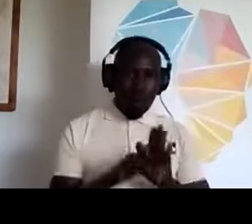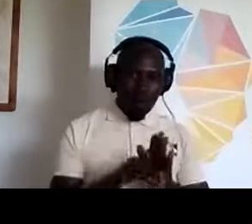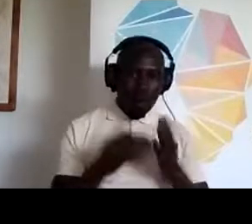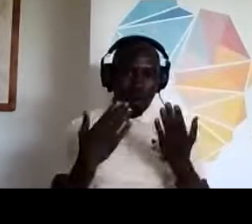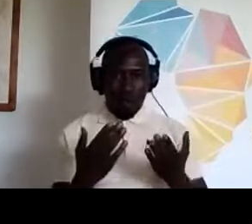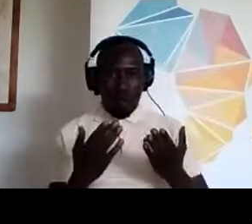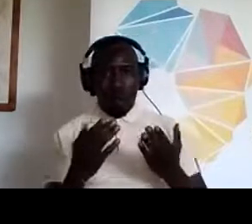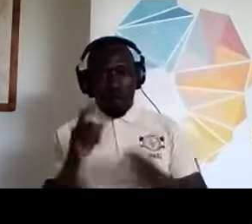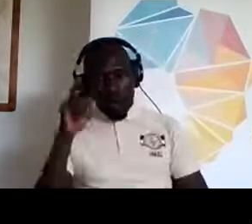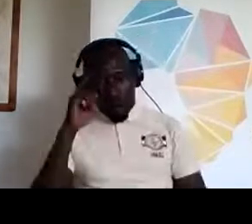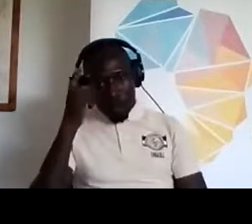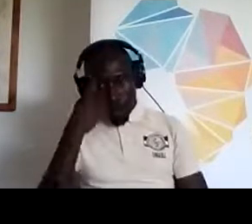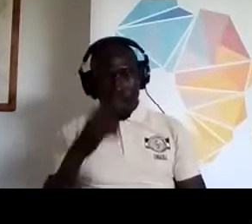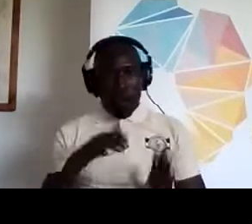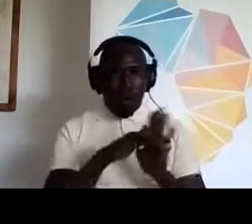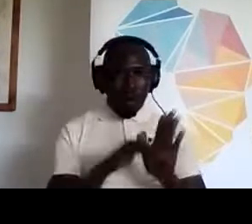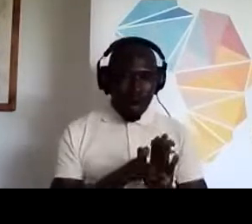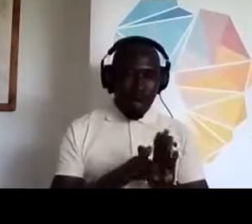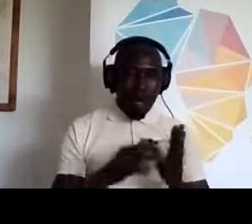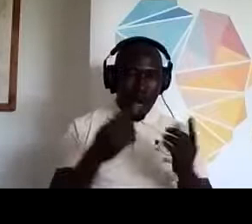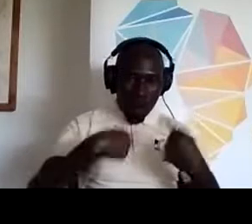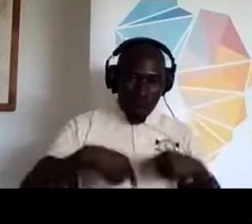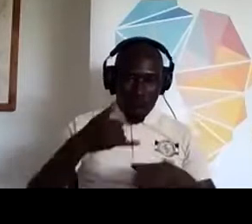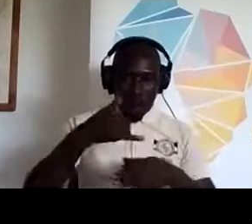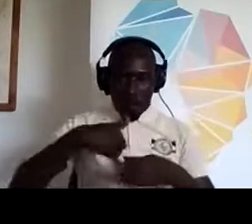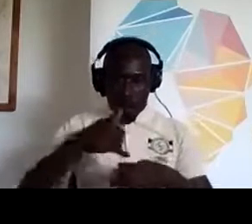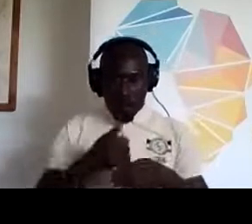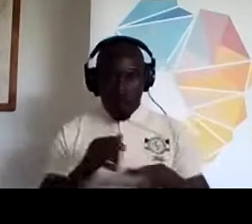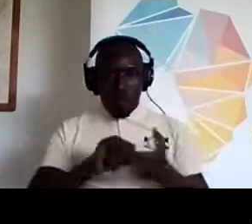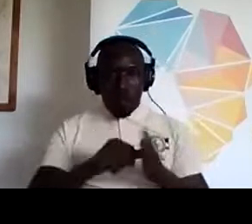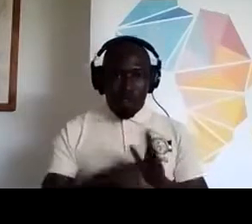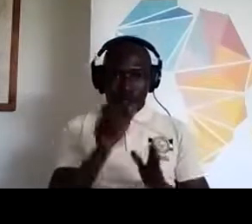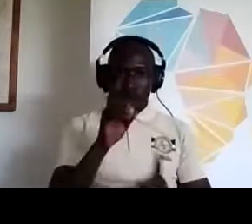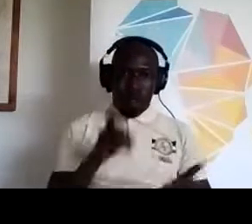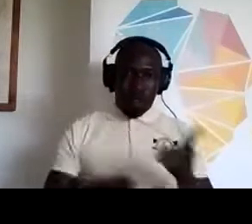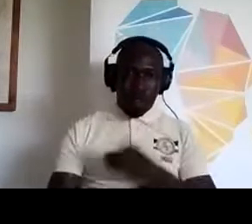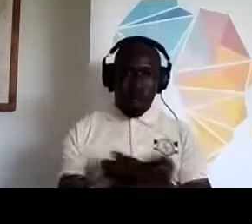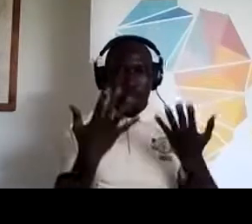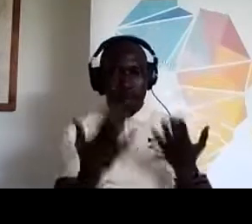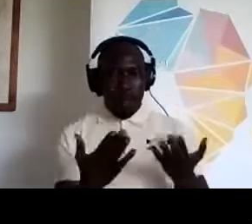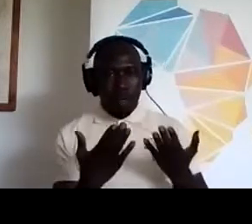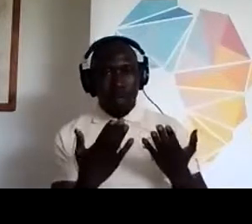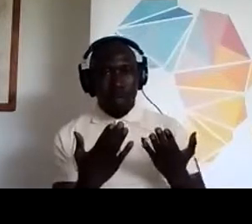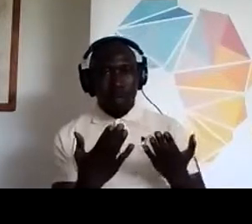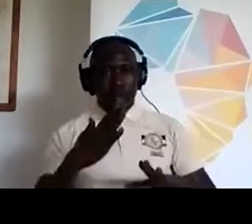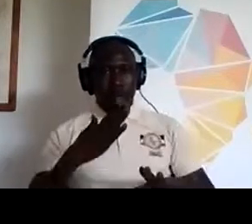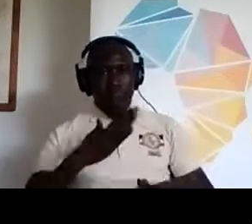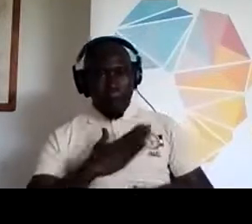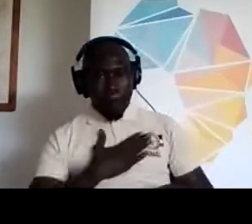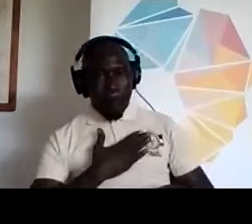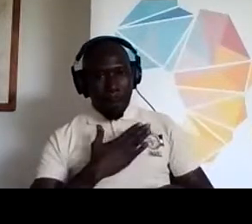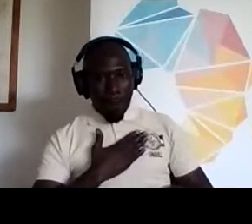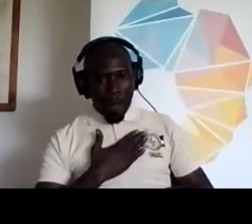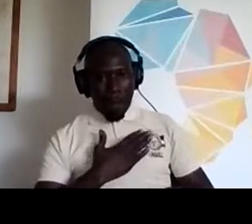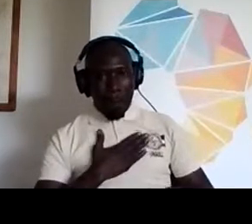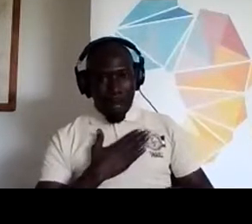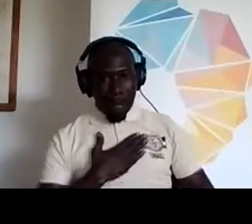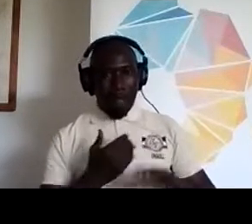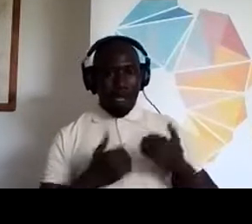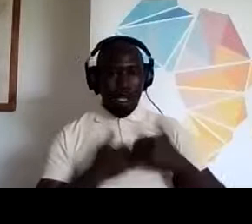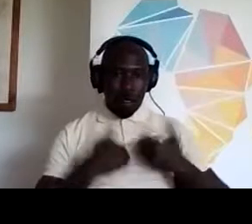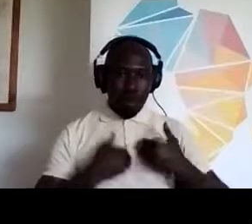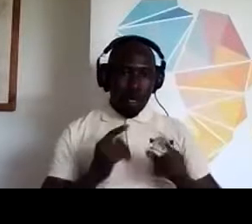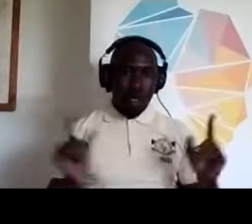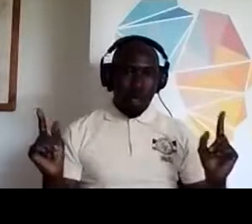all inclusive of issues and of persons with disabilities. That is my very big passion, and